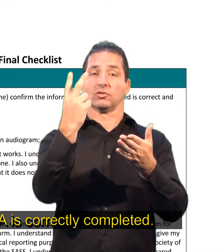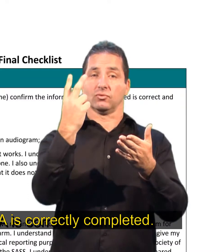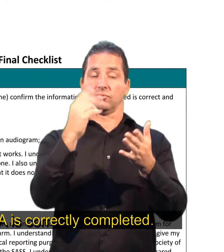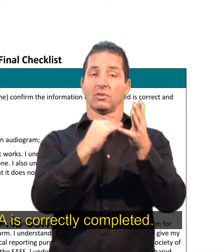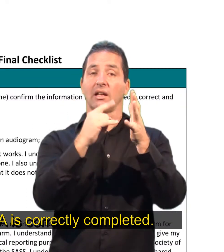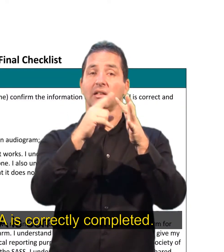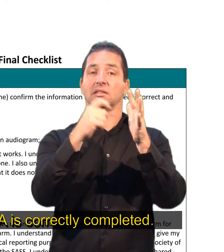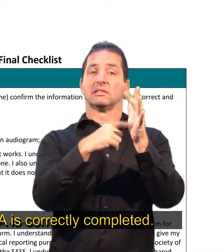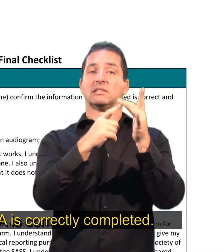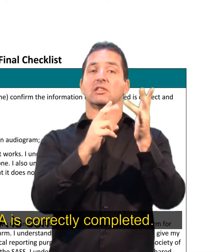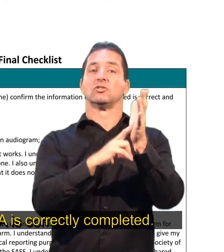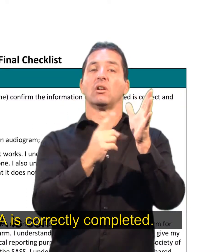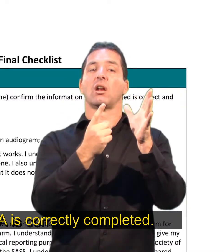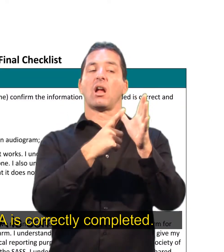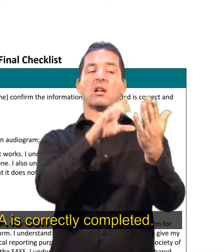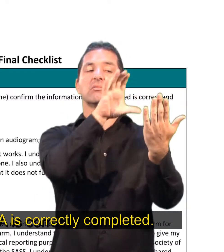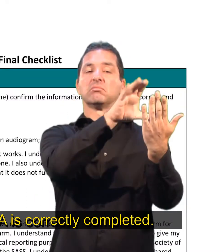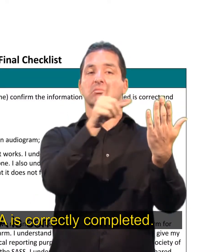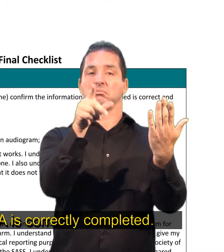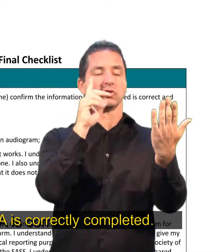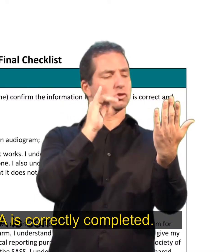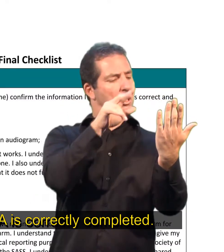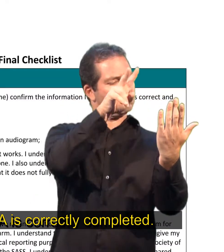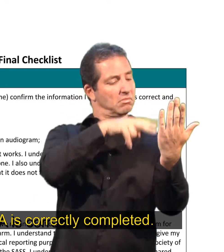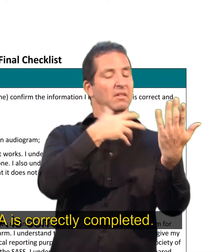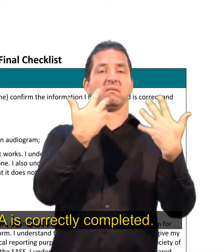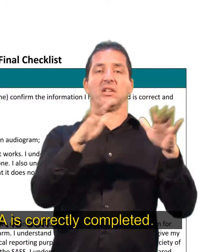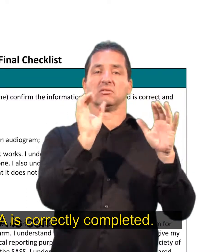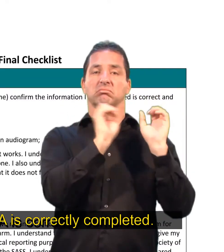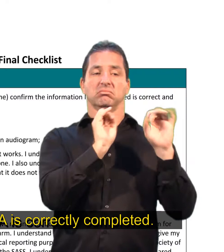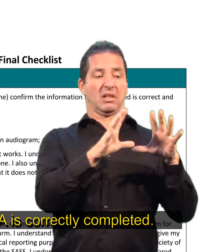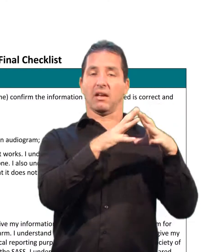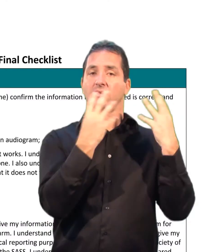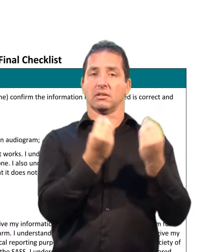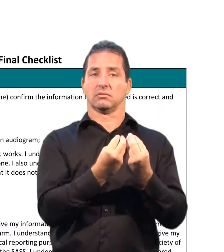2. Make sure Section A is correctly completed.